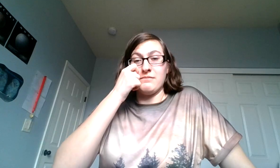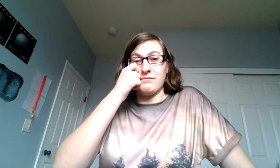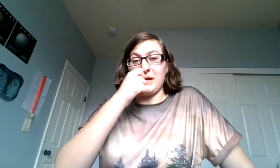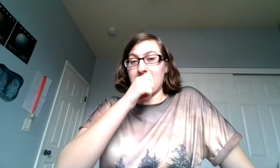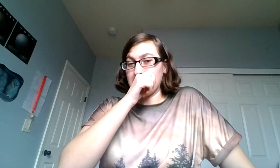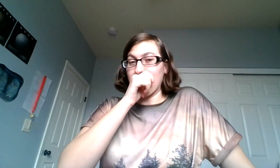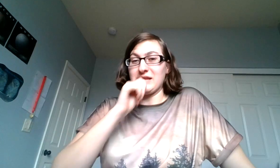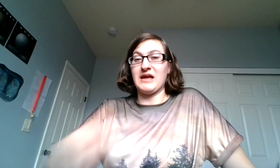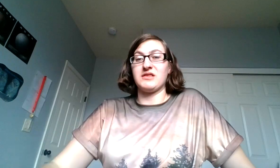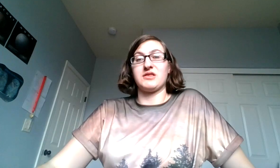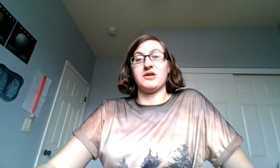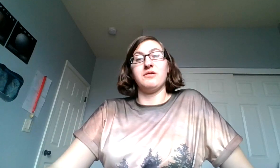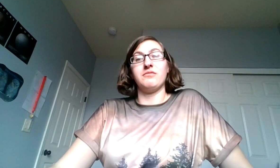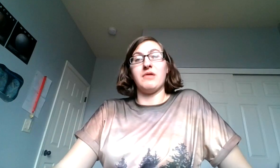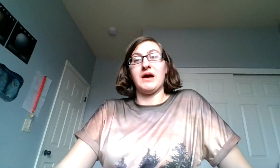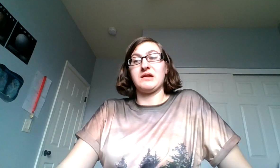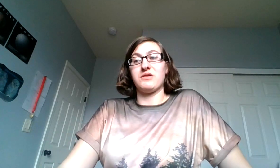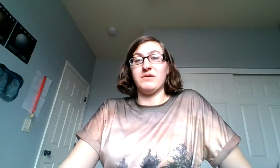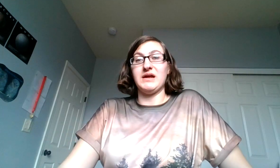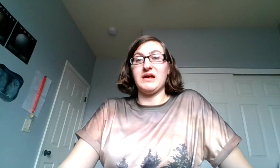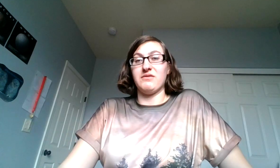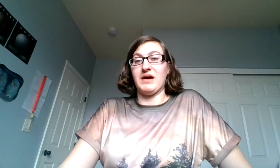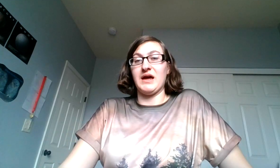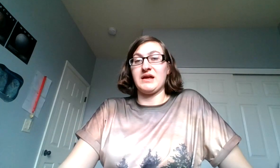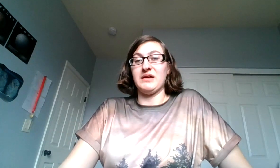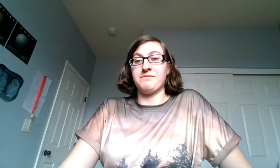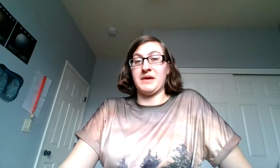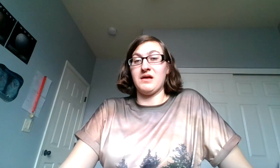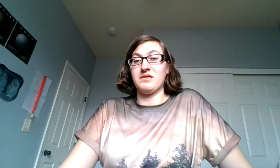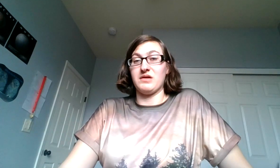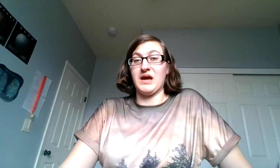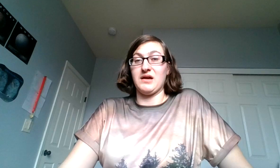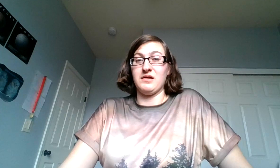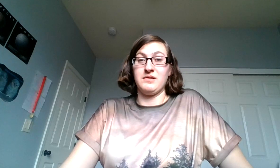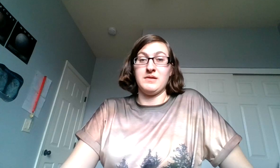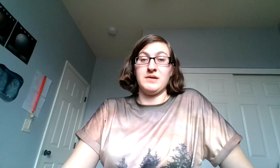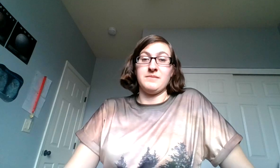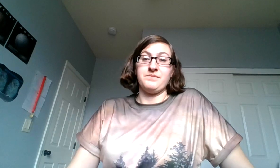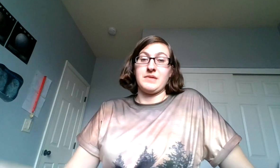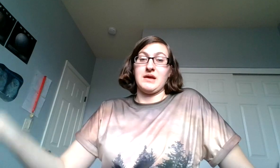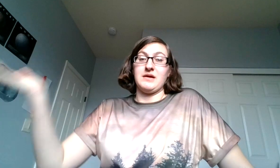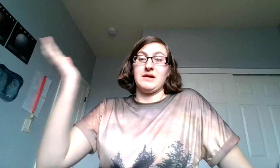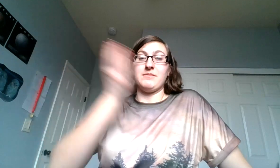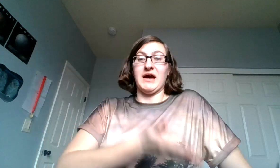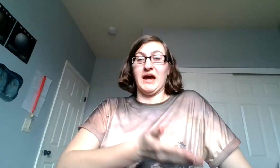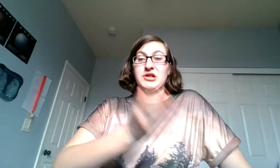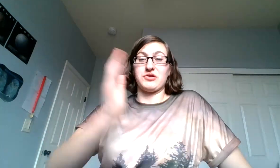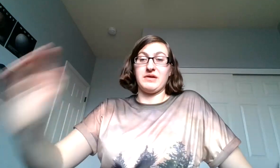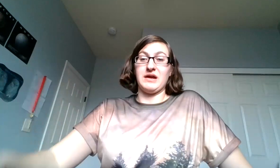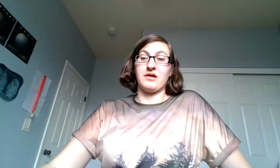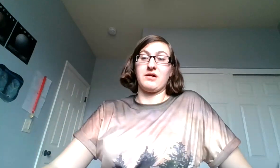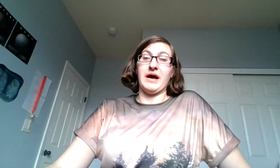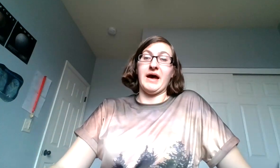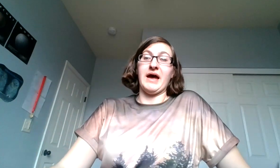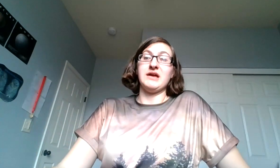Because I dance to like doing like events, like in my high school year,